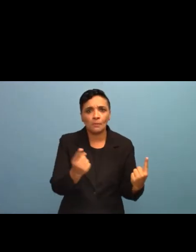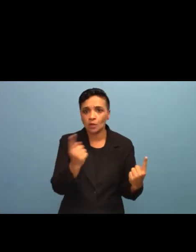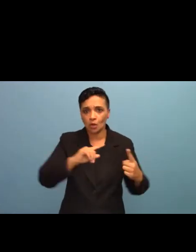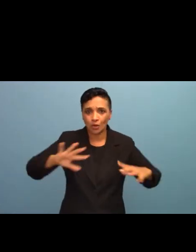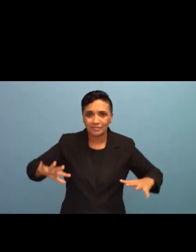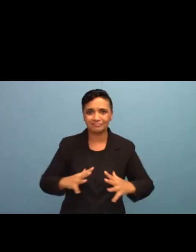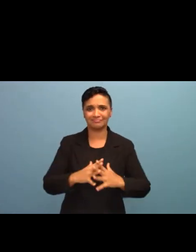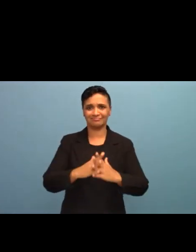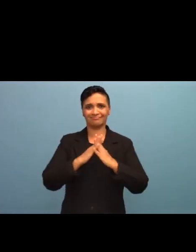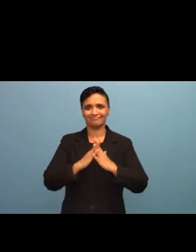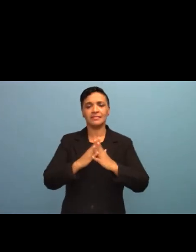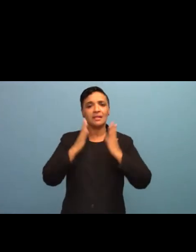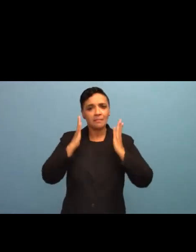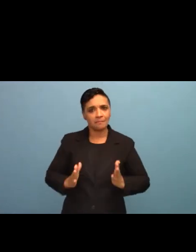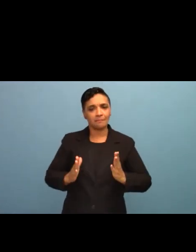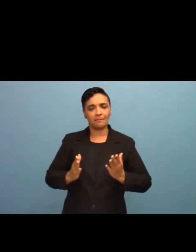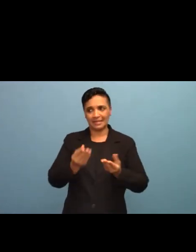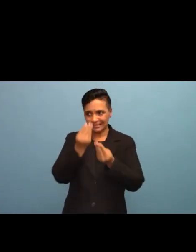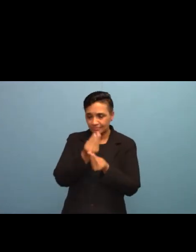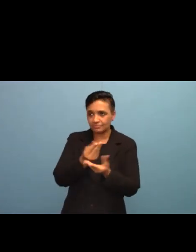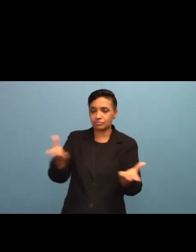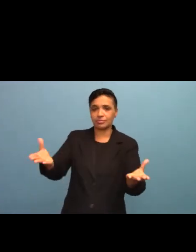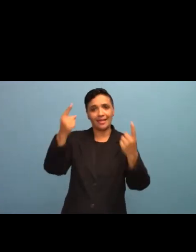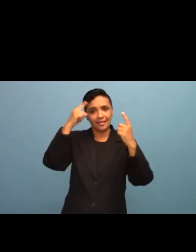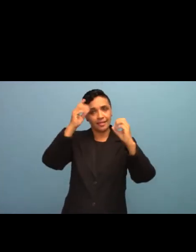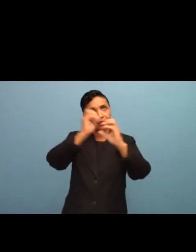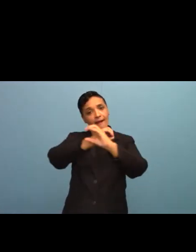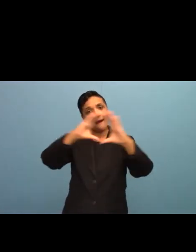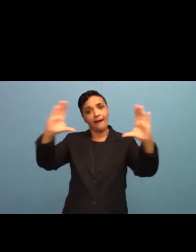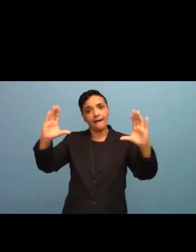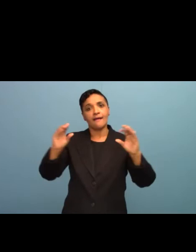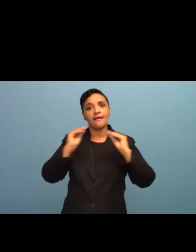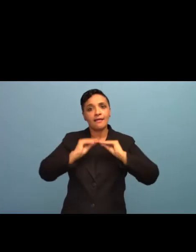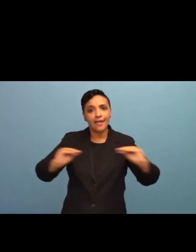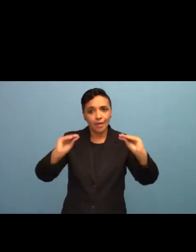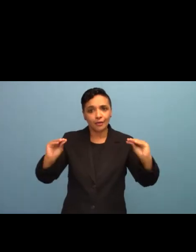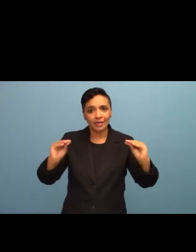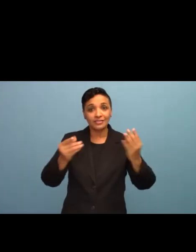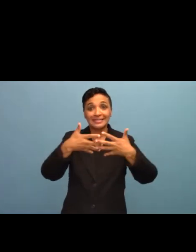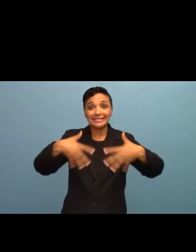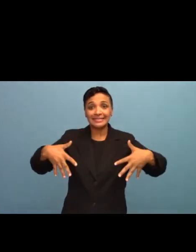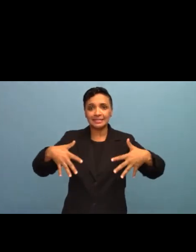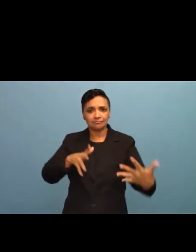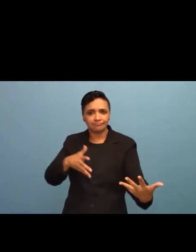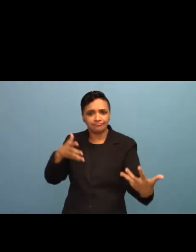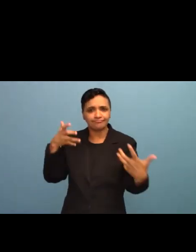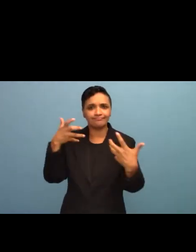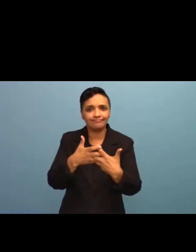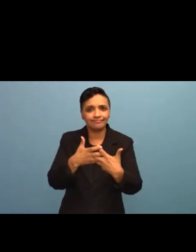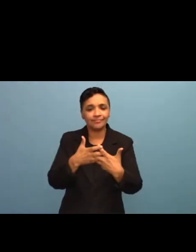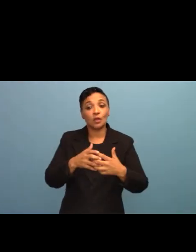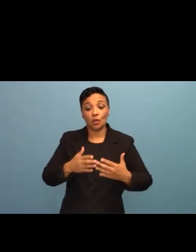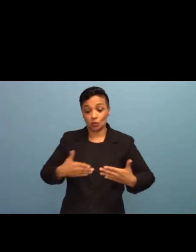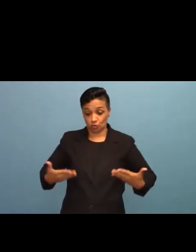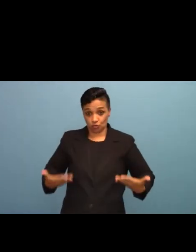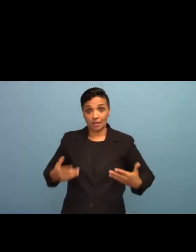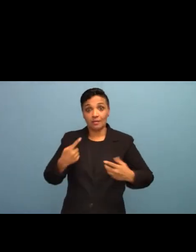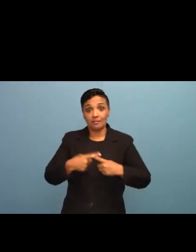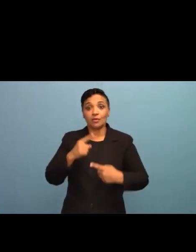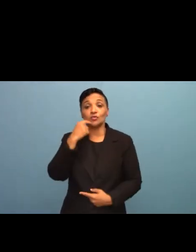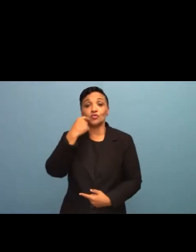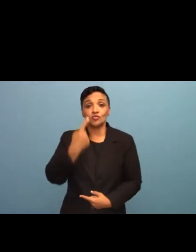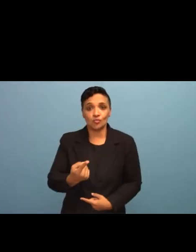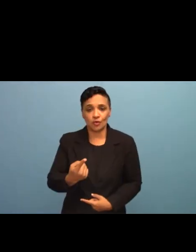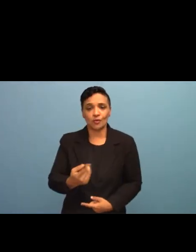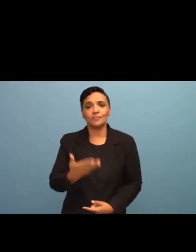Vision and reimagine education systems for the world of today, but also for the world of tomorrow. Thank you, Ollie. I'll